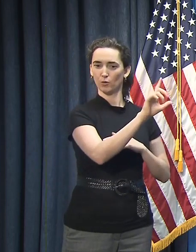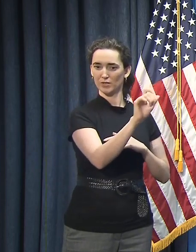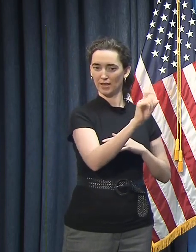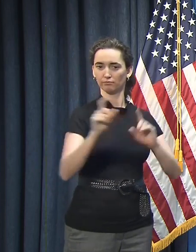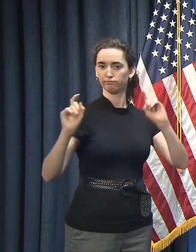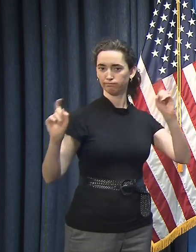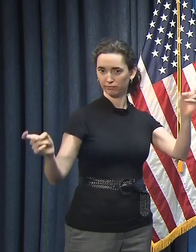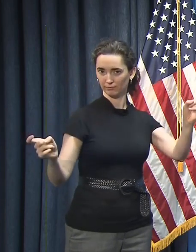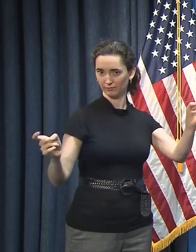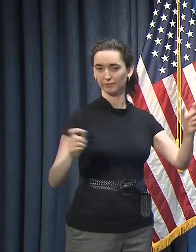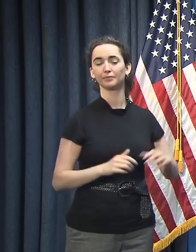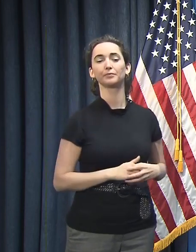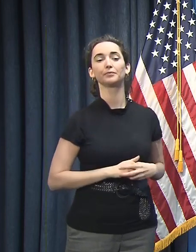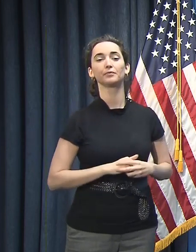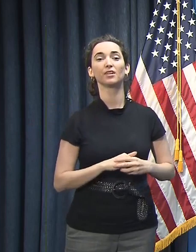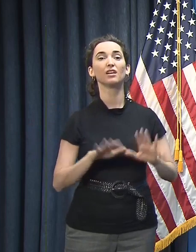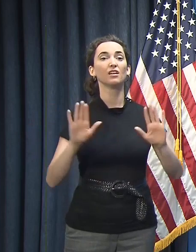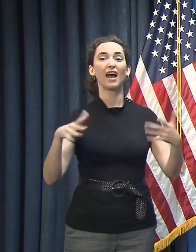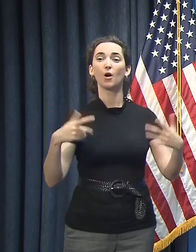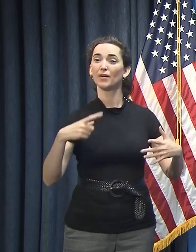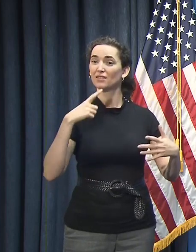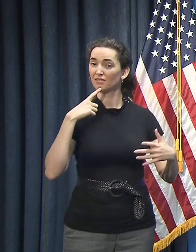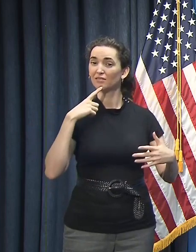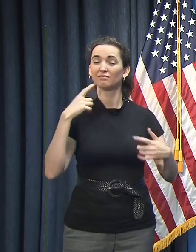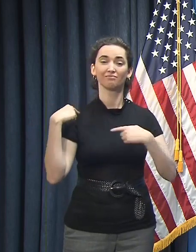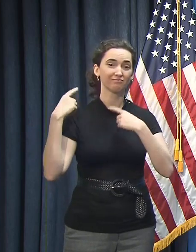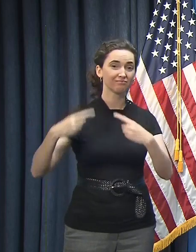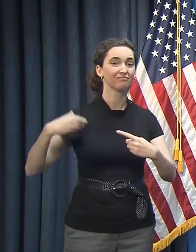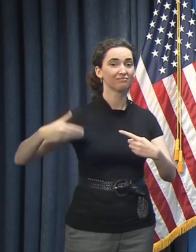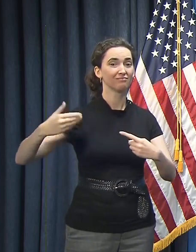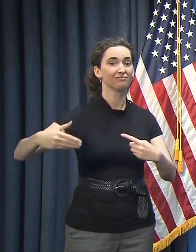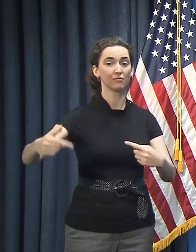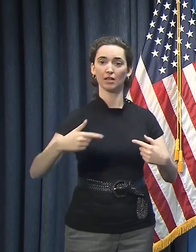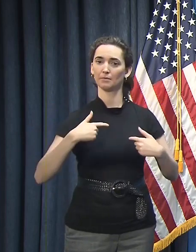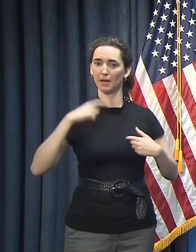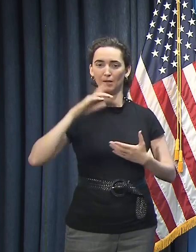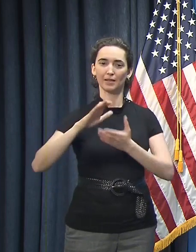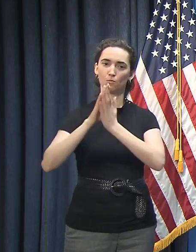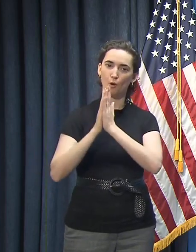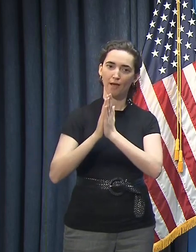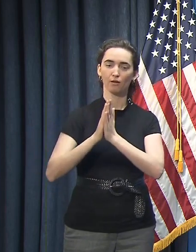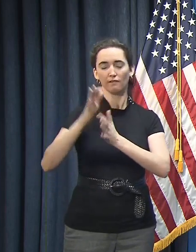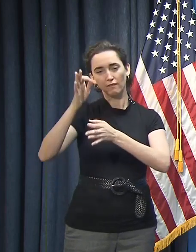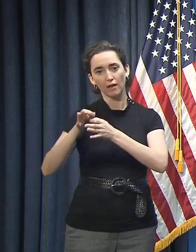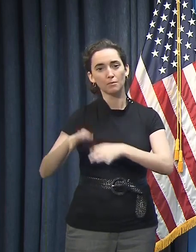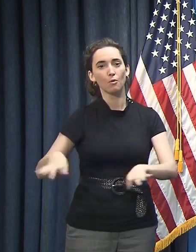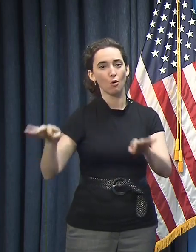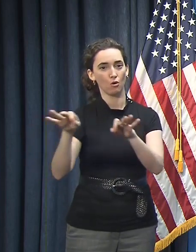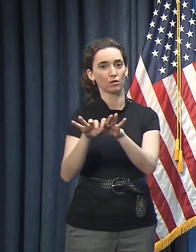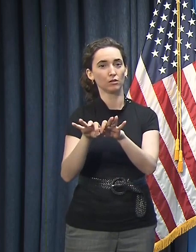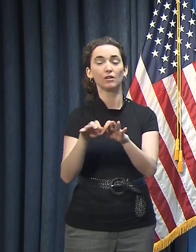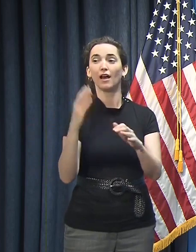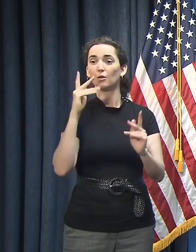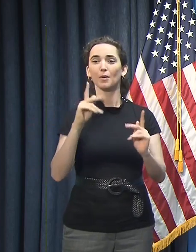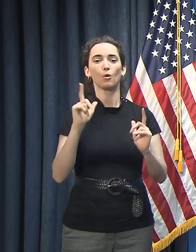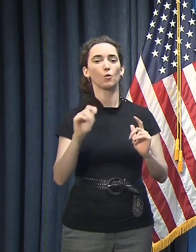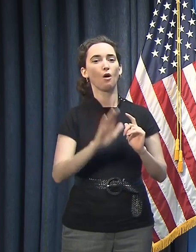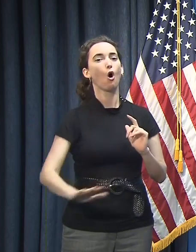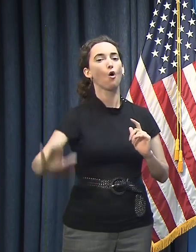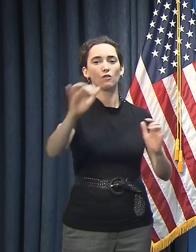You know, I've said many times that prayer and faith are really important to me, and I know to the vast majority of people in